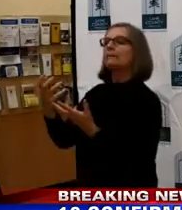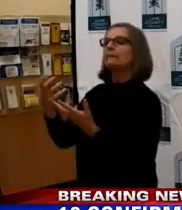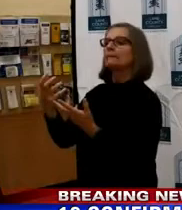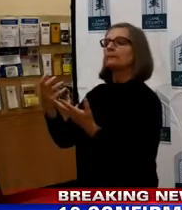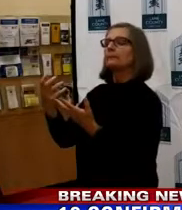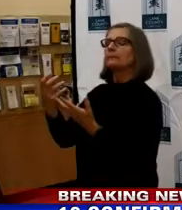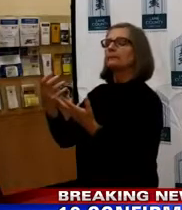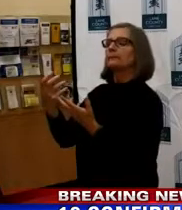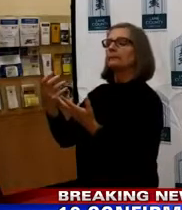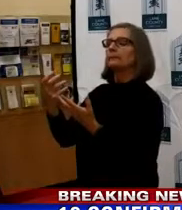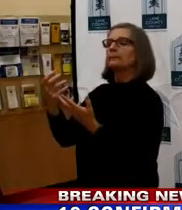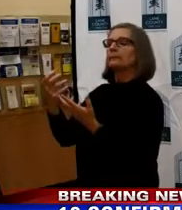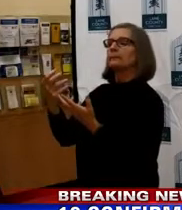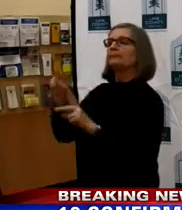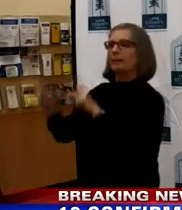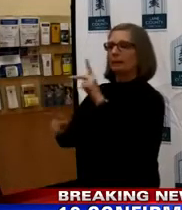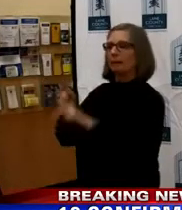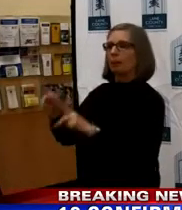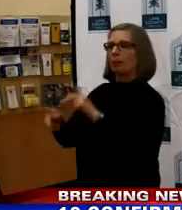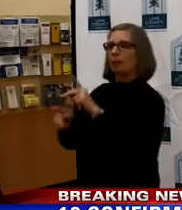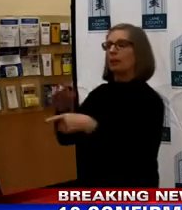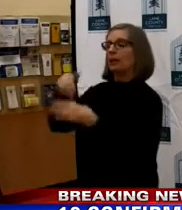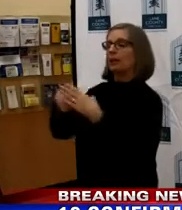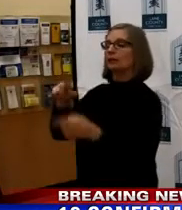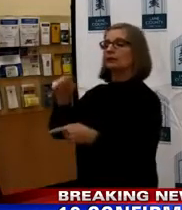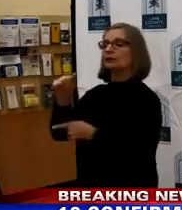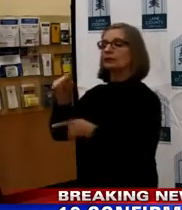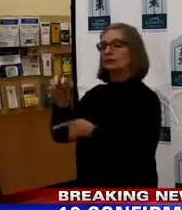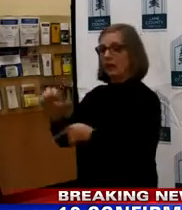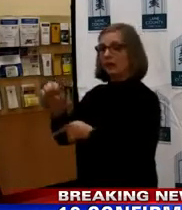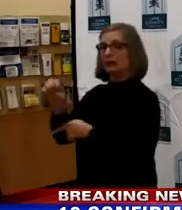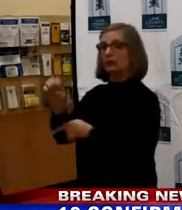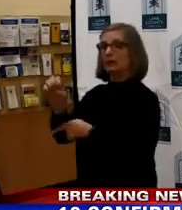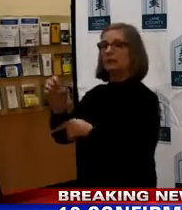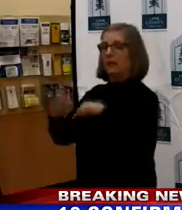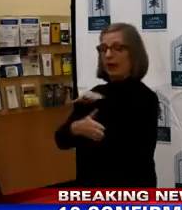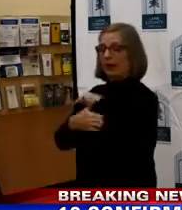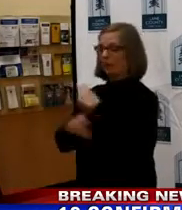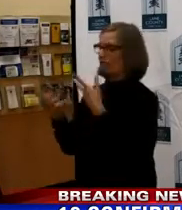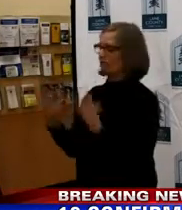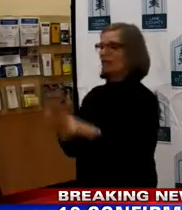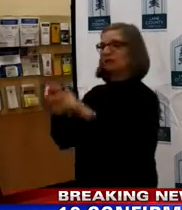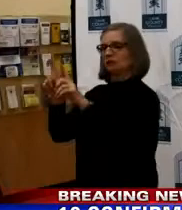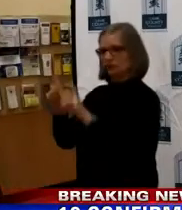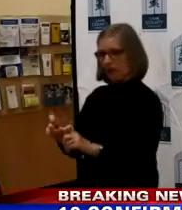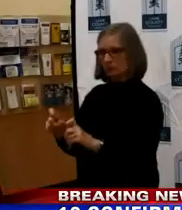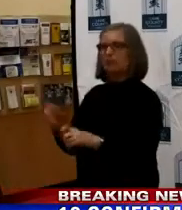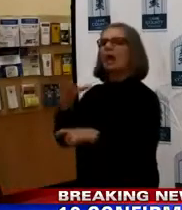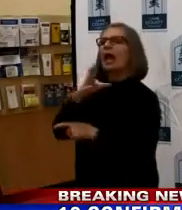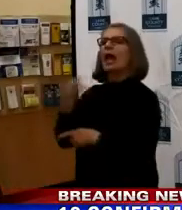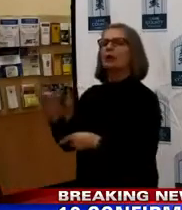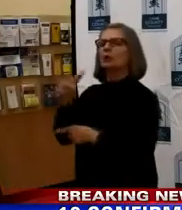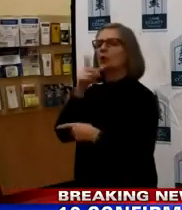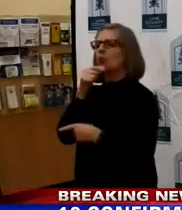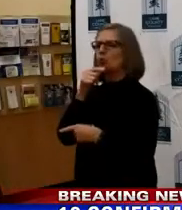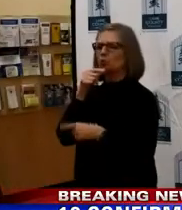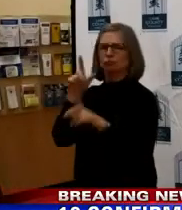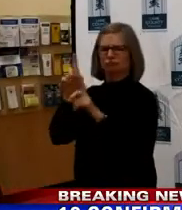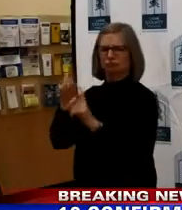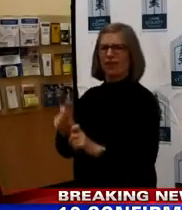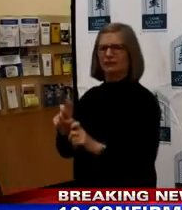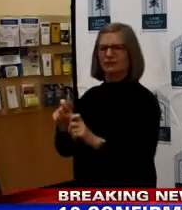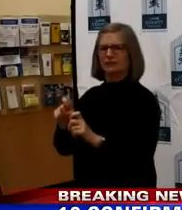at KZI. How many people in Lane County have been tested, and what is the criteria for getting tested?